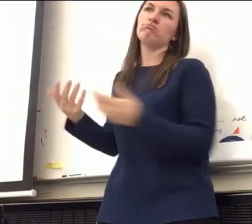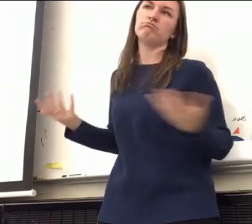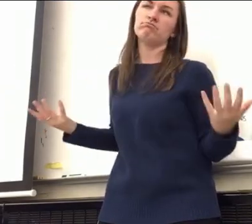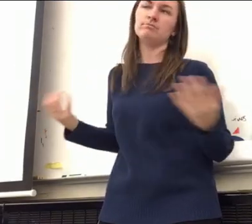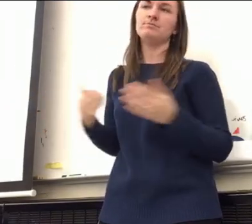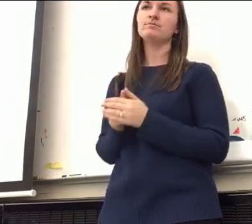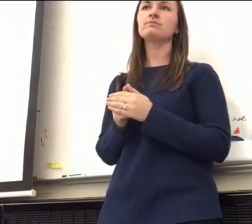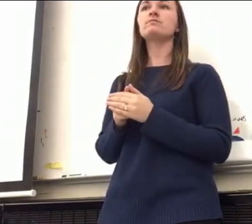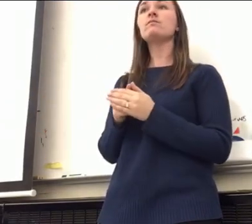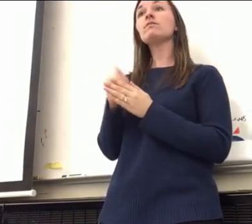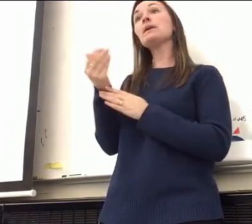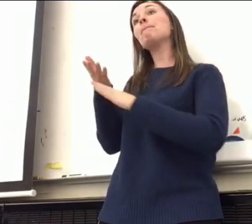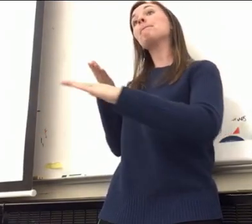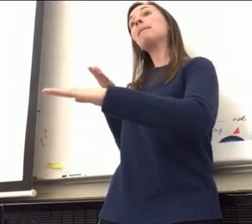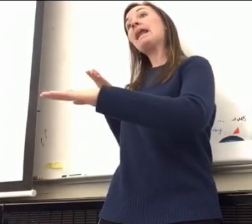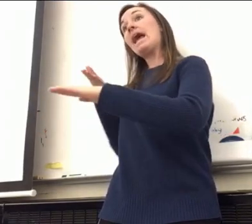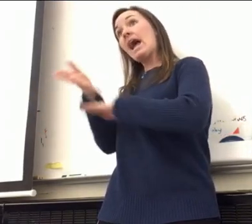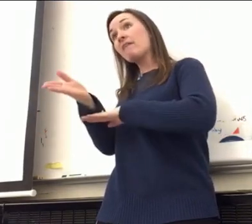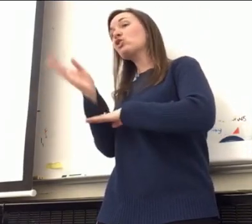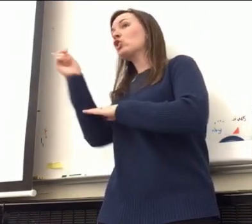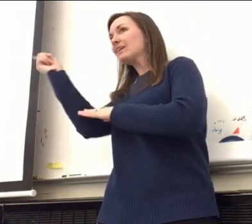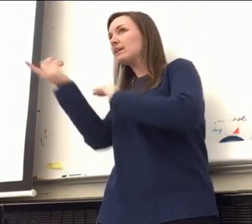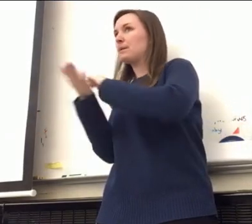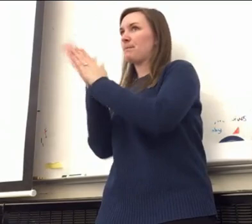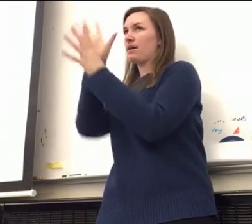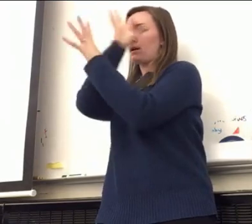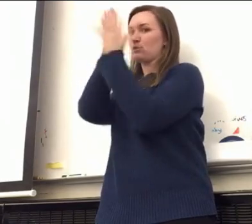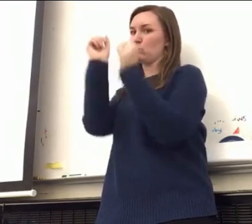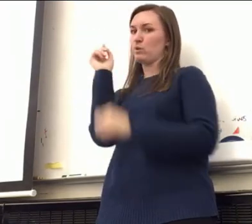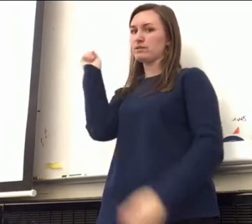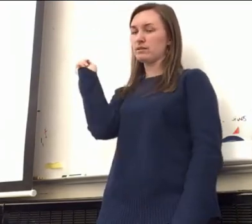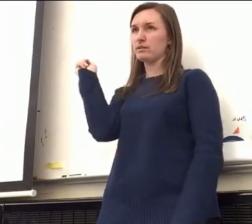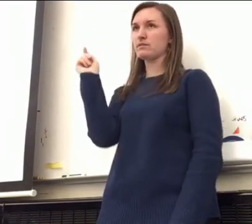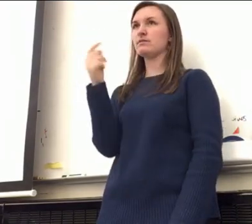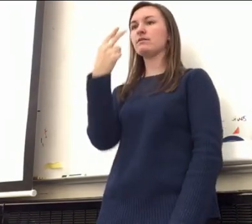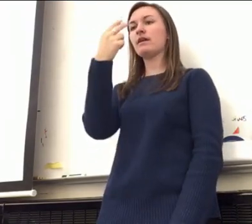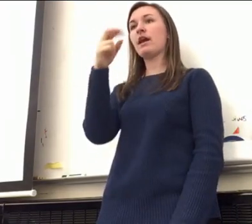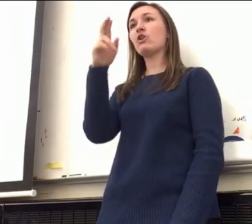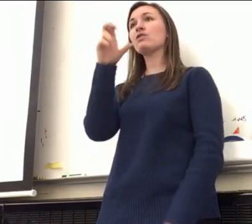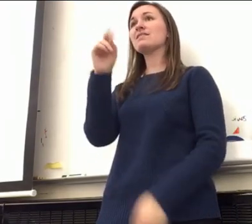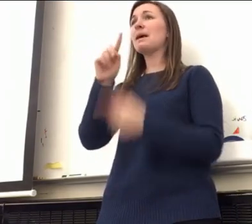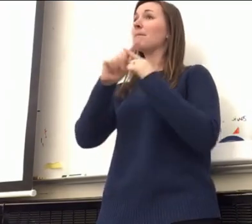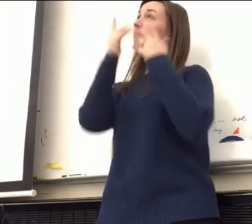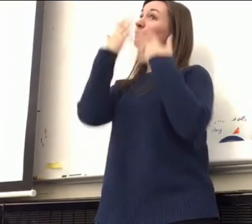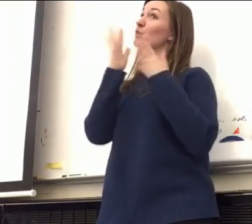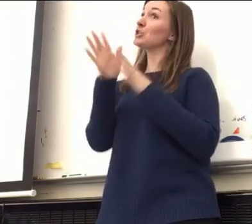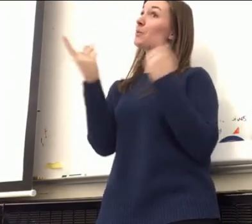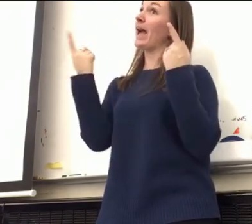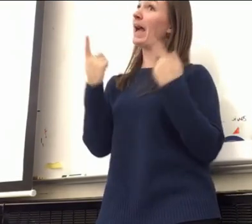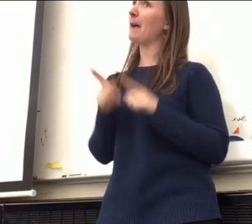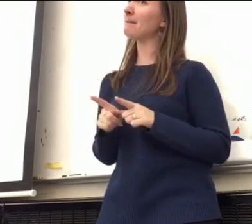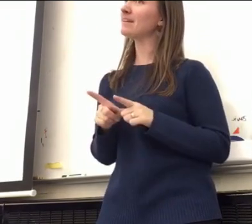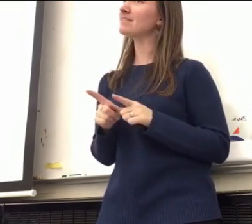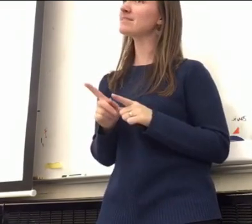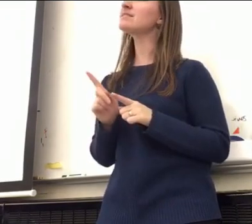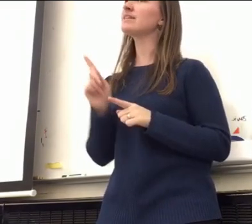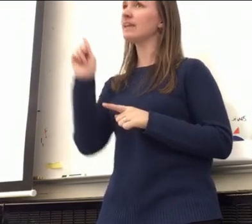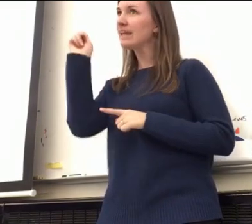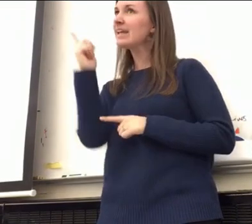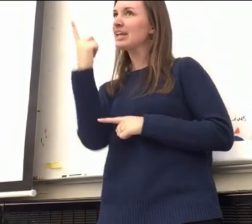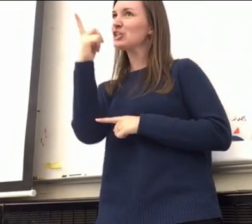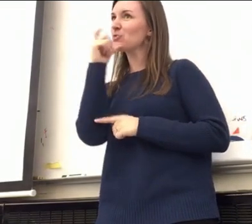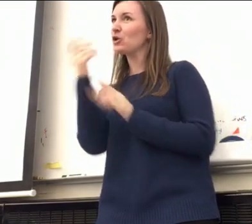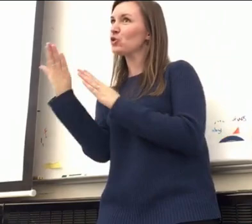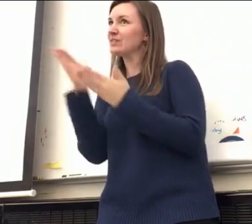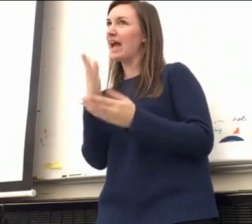Van Buren's presidency, this guy is going to become the president, William Henry Harrison. But unfortunately, what happens to William Henry Harrison? He